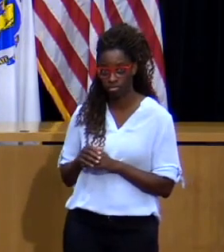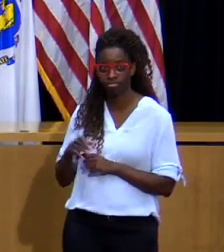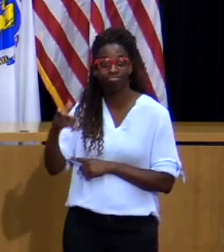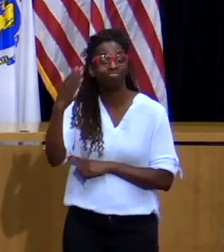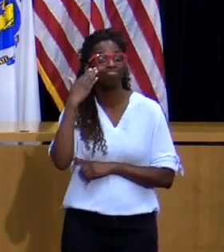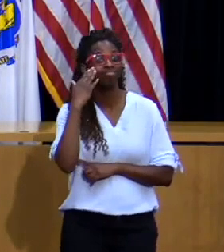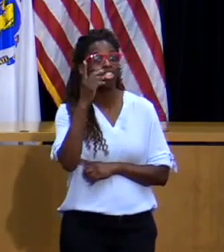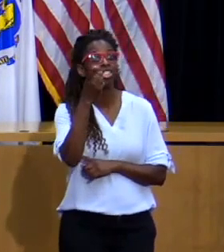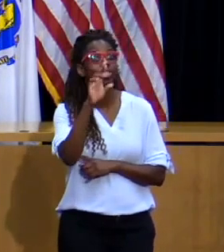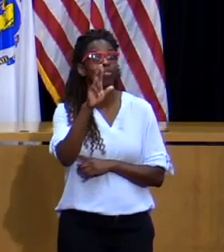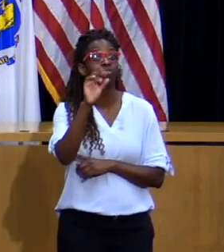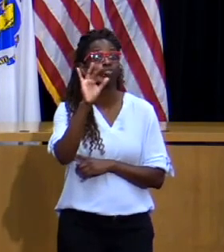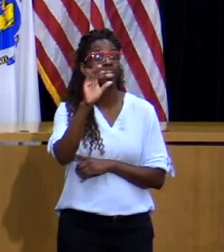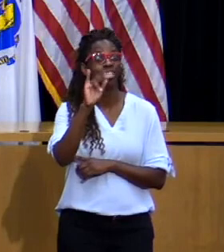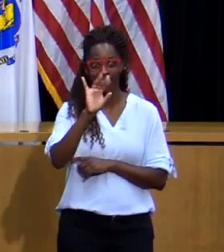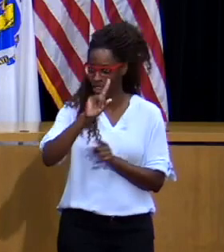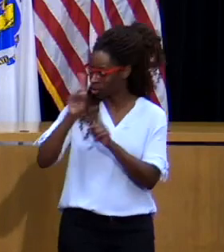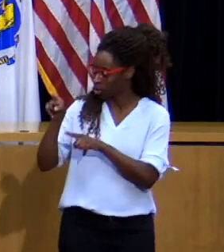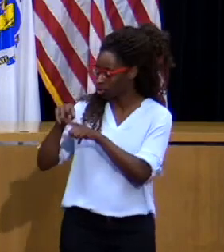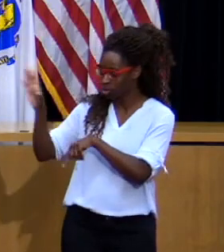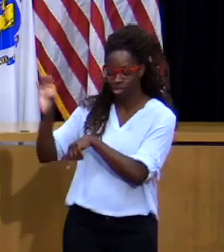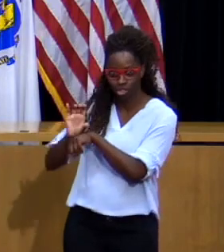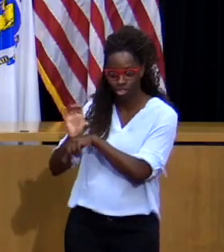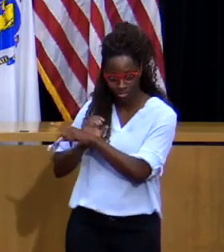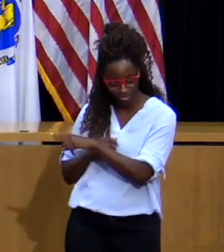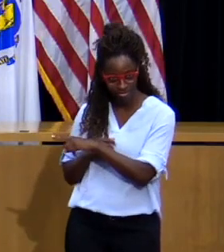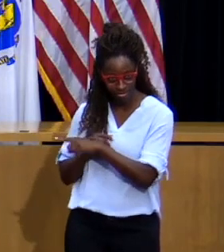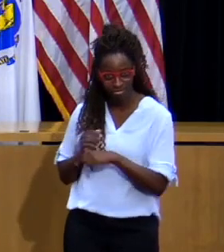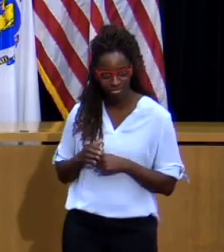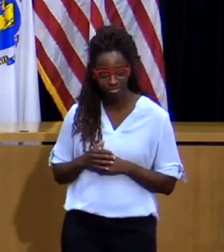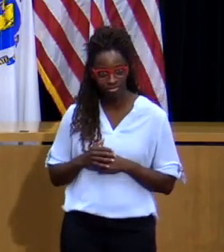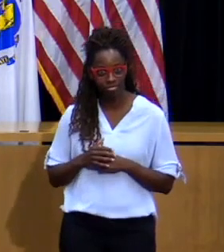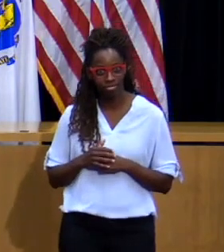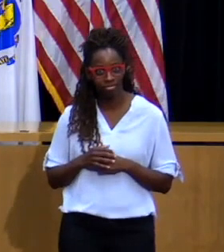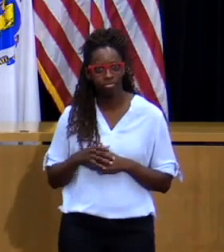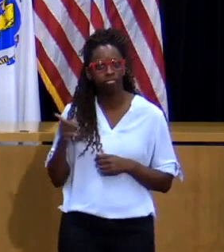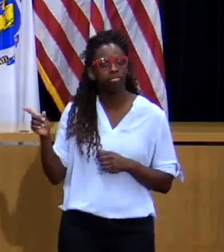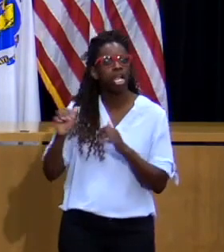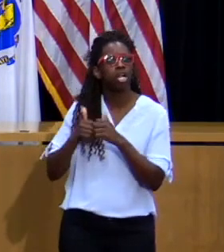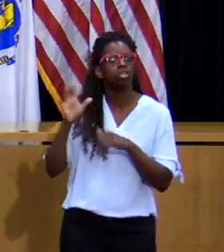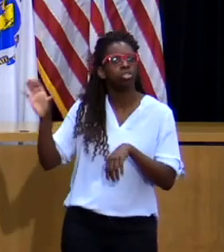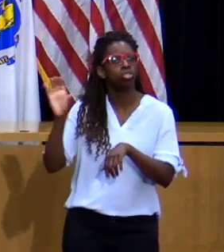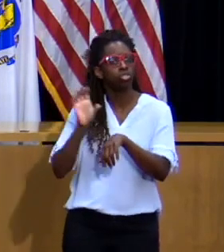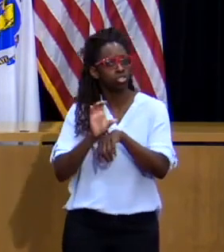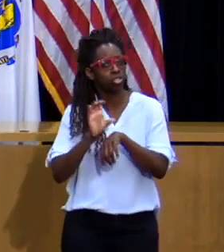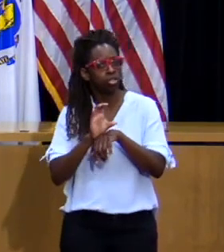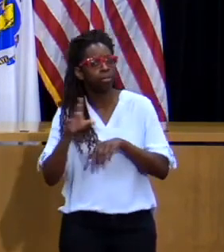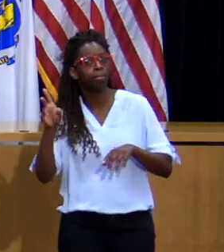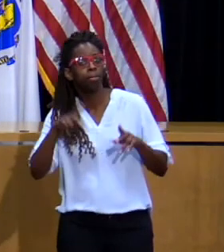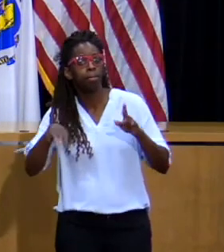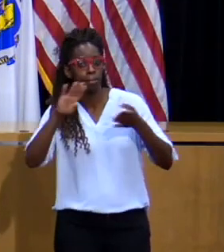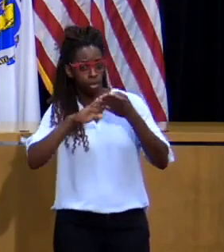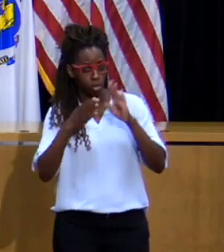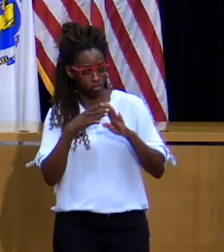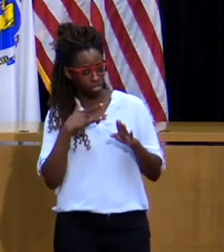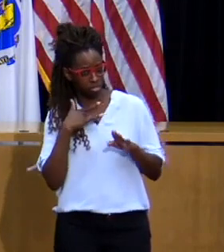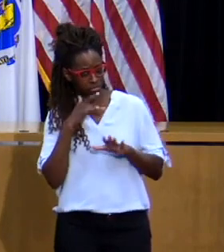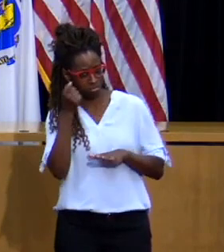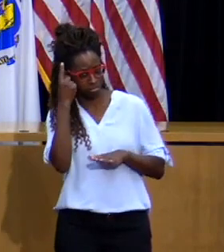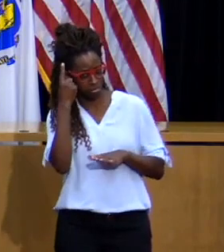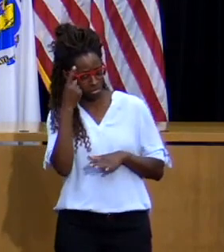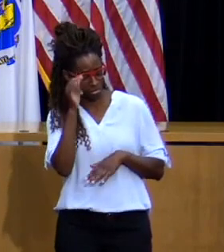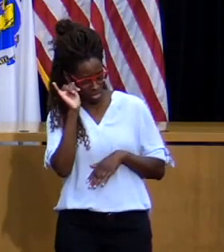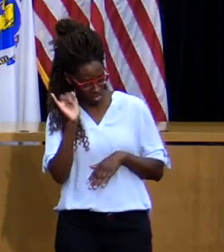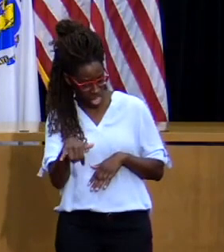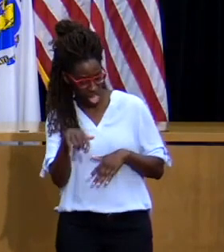conversation really led some of your parishioners to understand this is going to be a good situation? What was it the education, or was it just